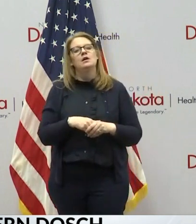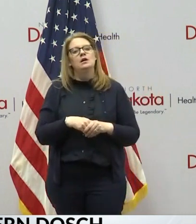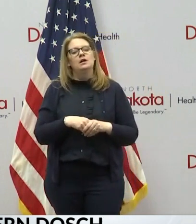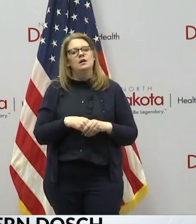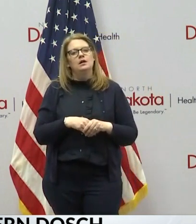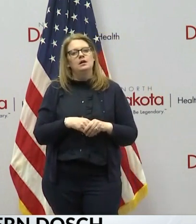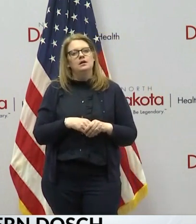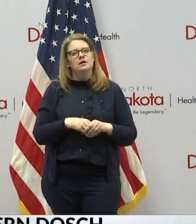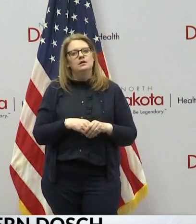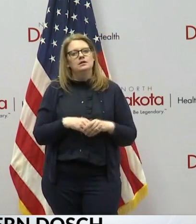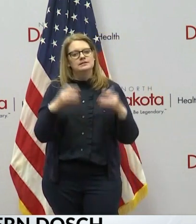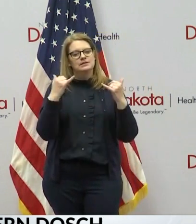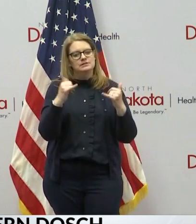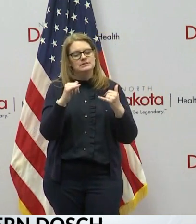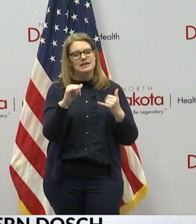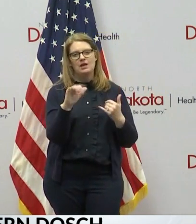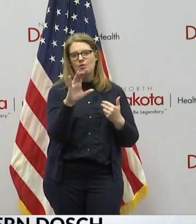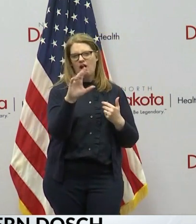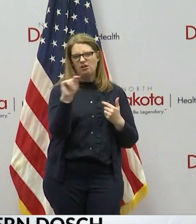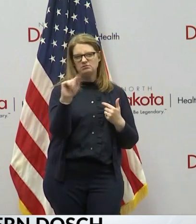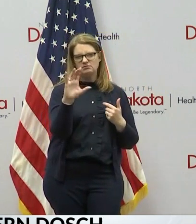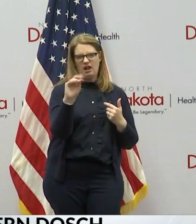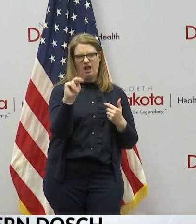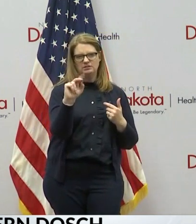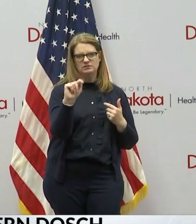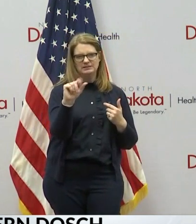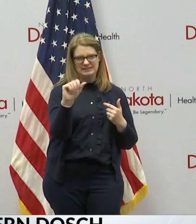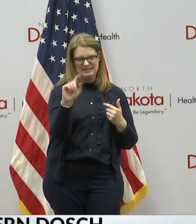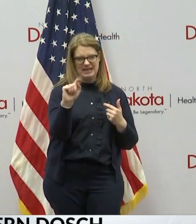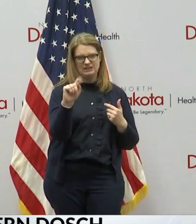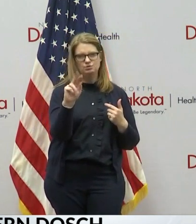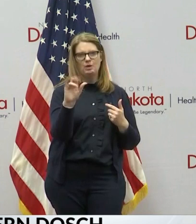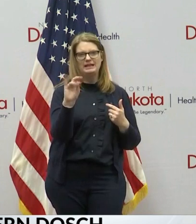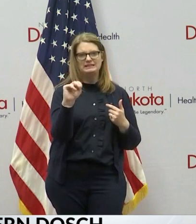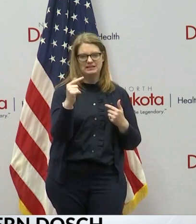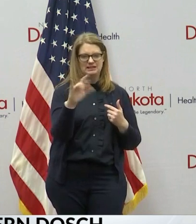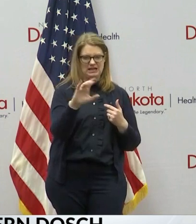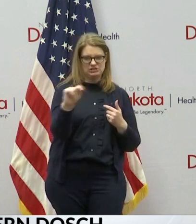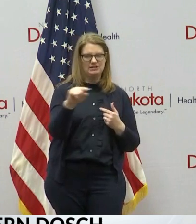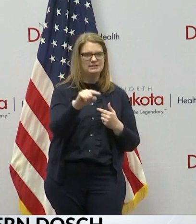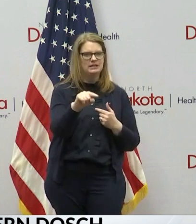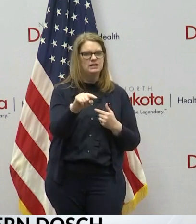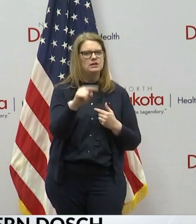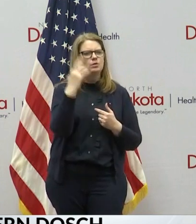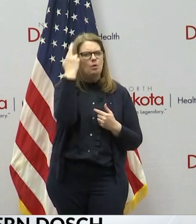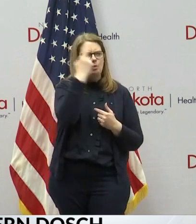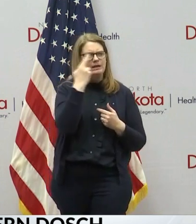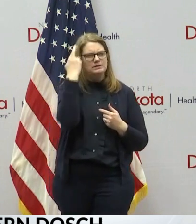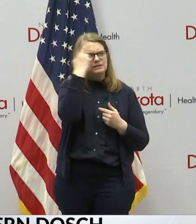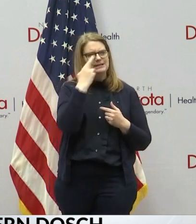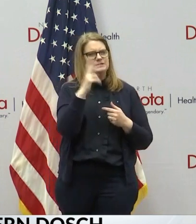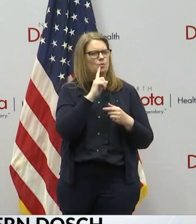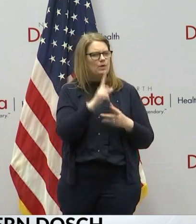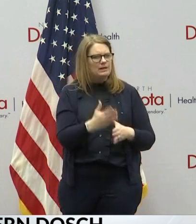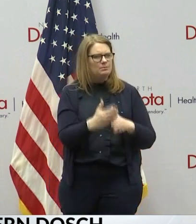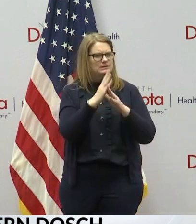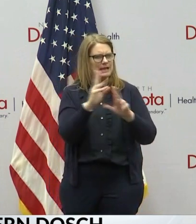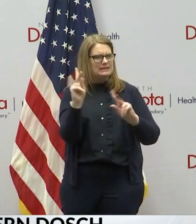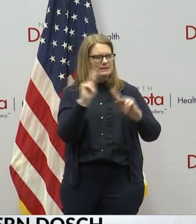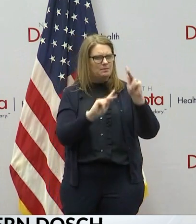So we do contact tracing to protect the citizens. It's the very best way to stay in front